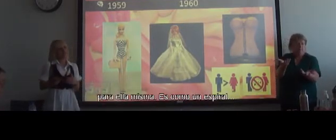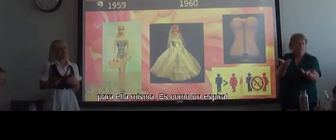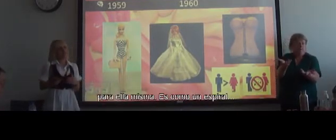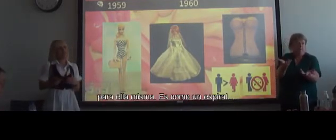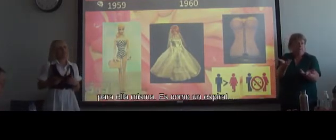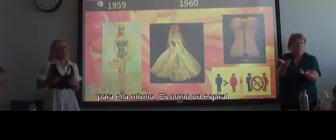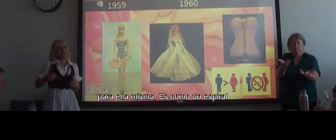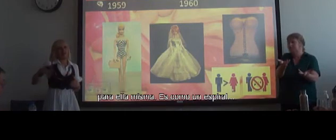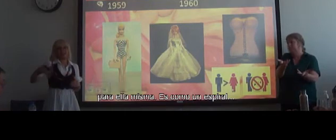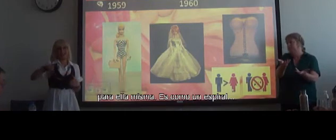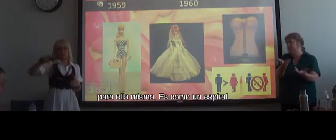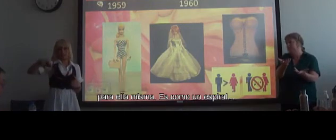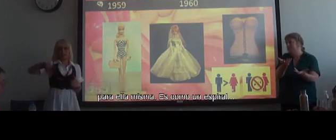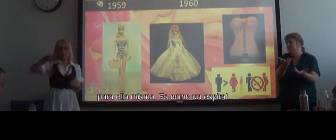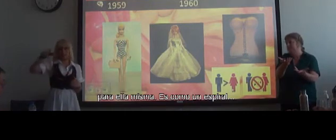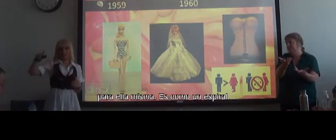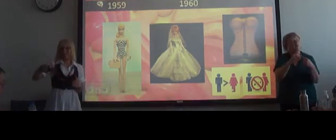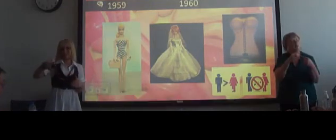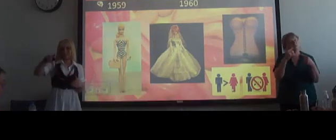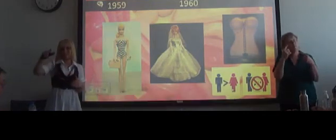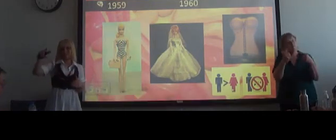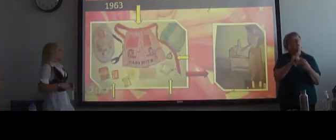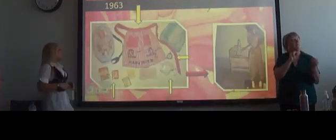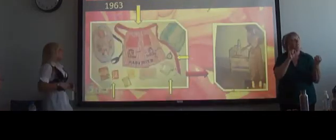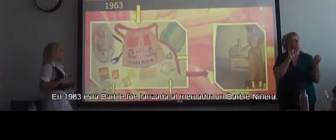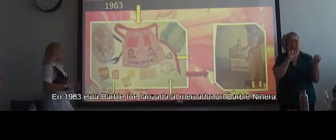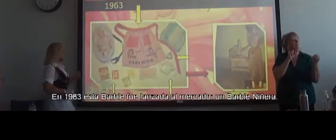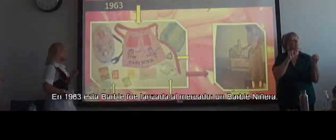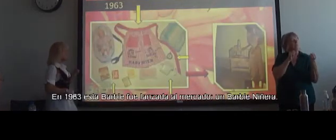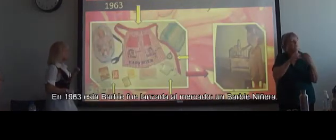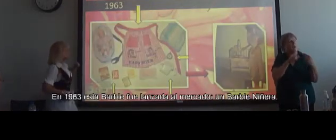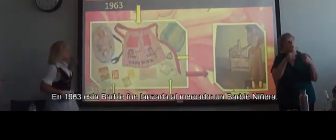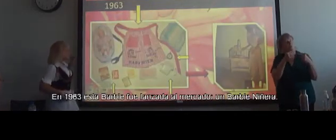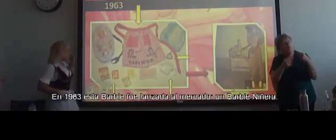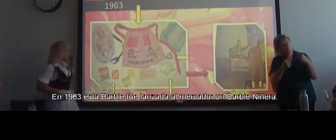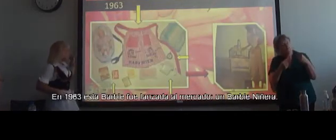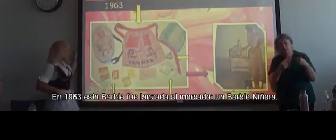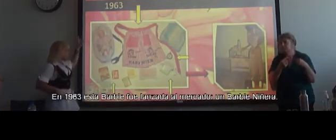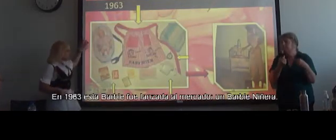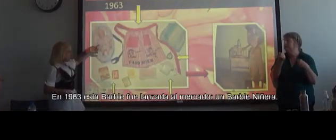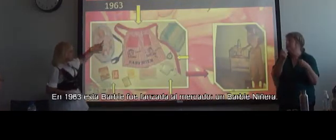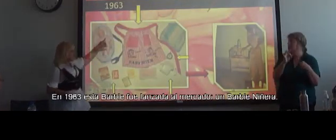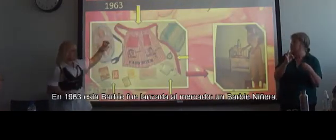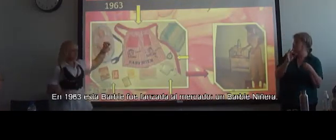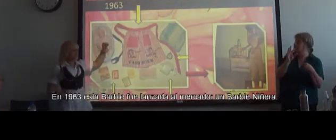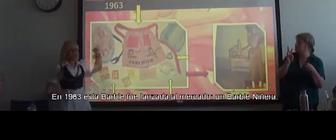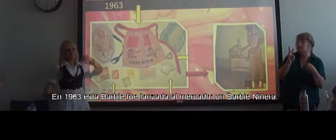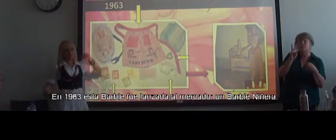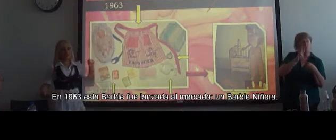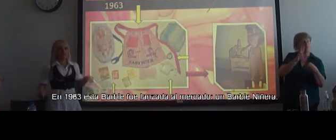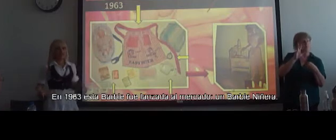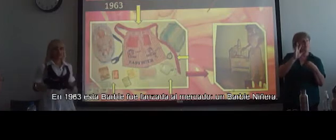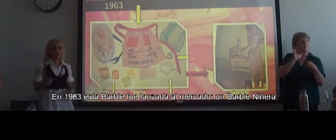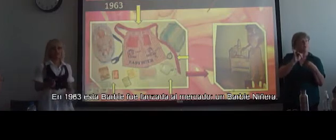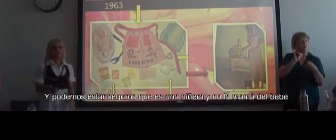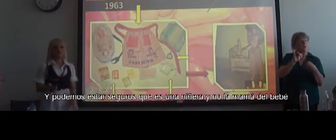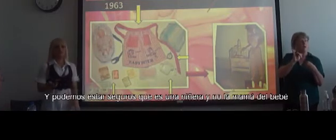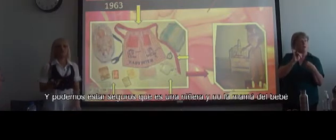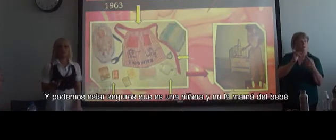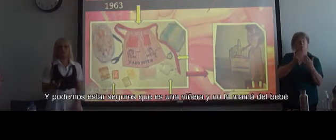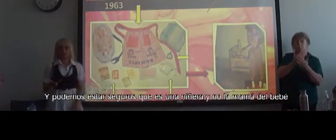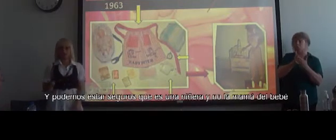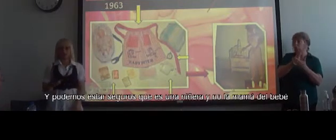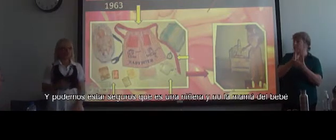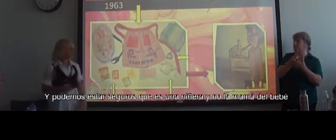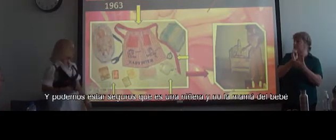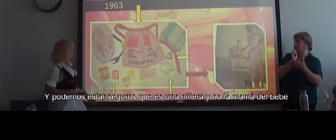like an spiral. And in 1963, this Barbie was released, a Barbie nanny. And we can know